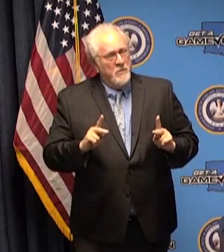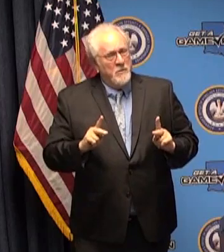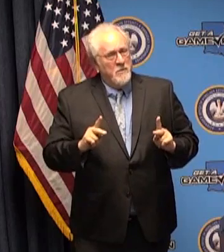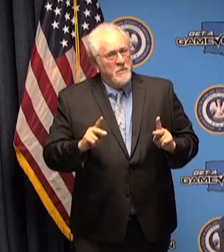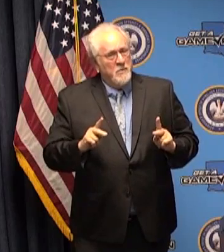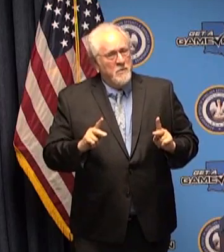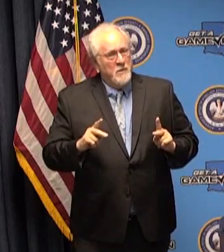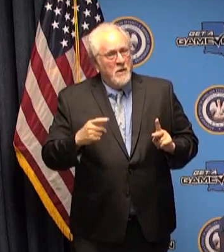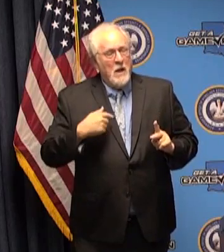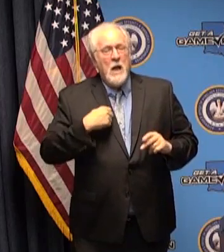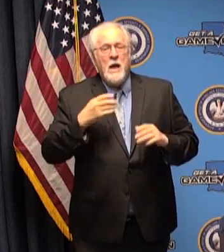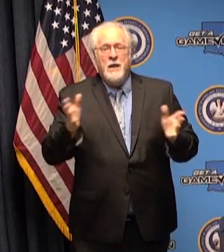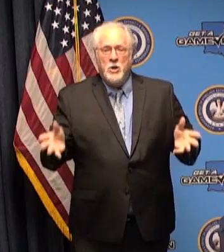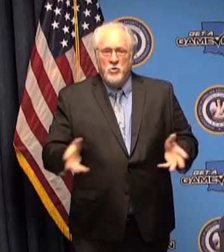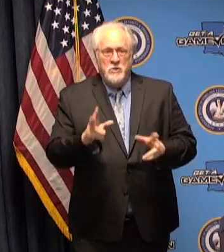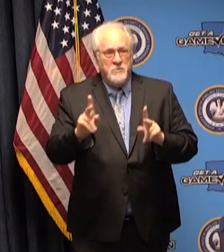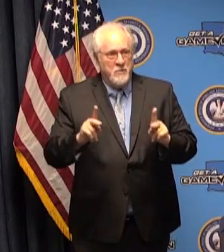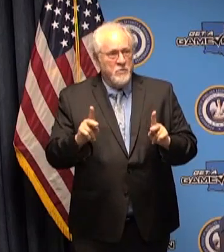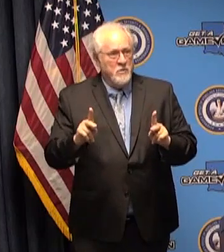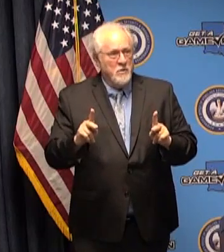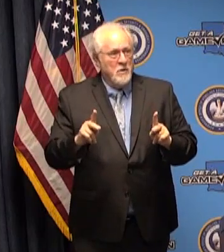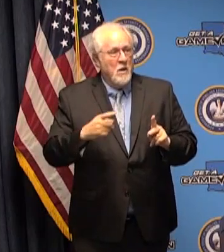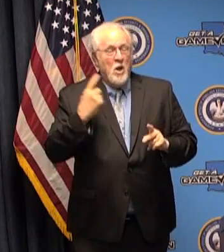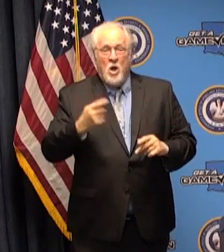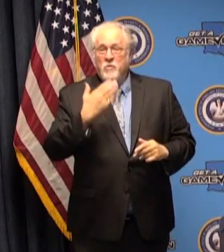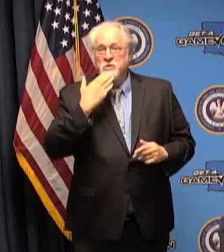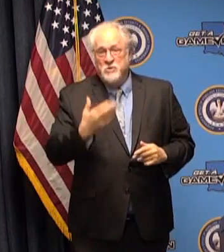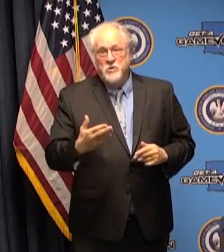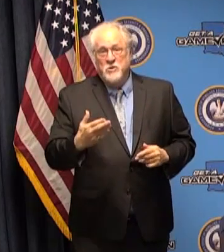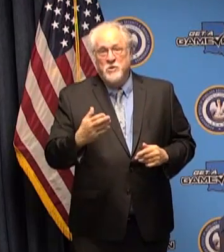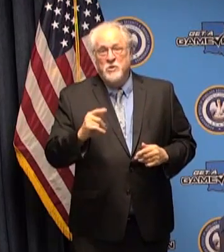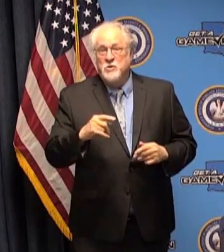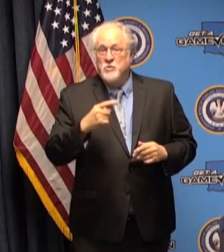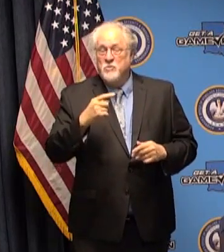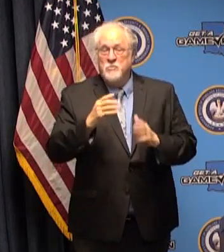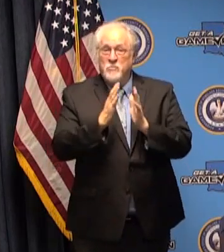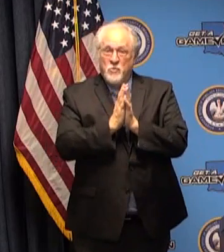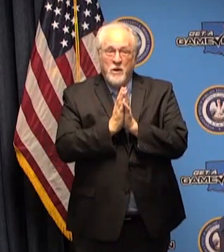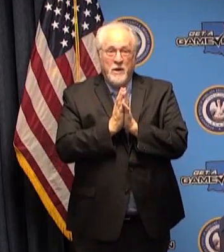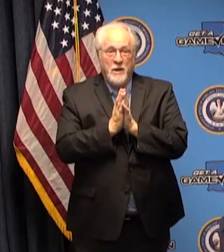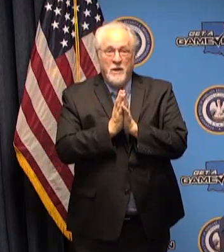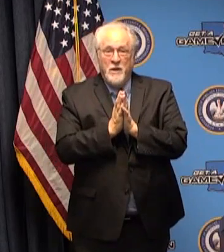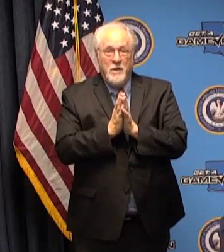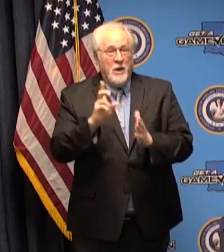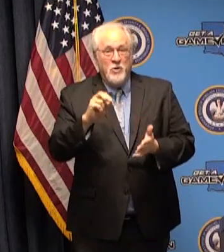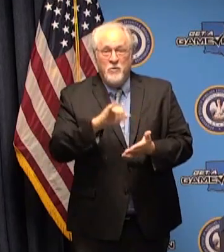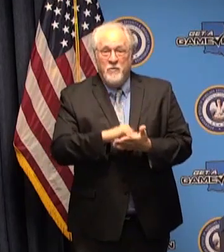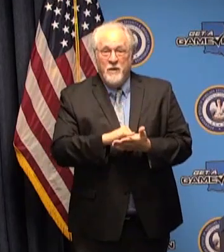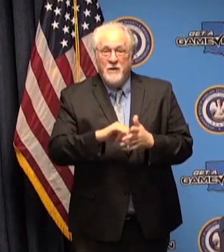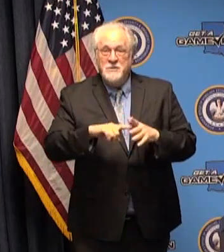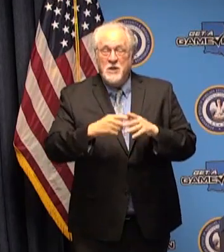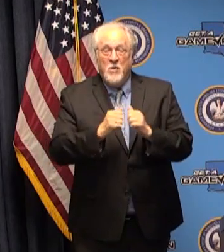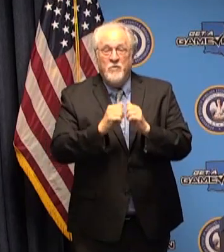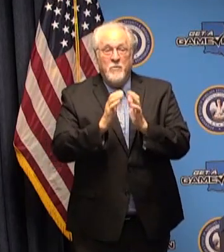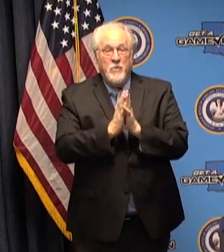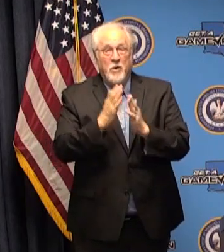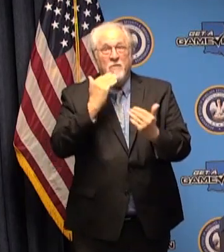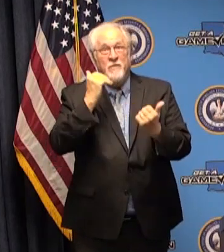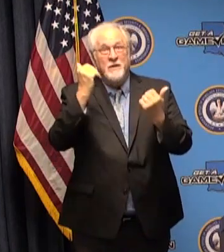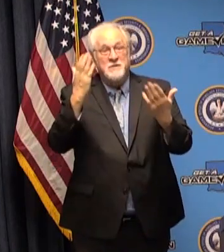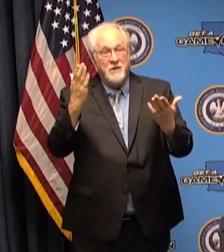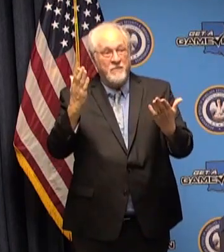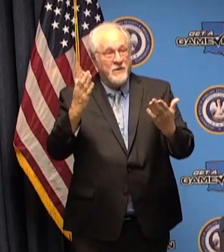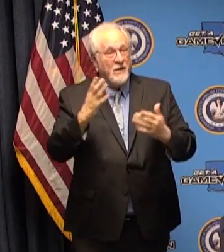And I always encourage folks, it's always good to say a prayer, do that, and try to start with a prayer